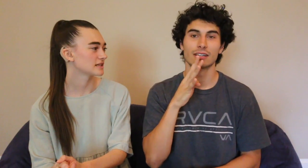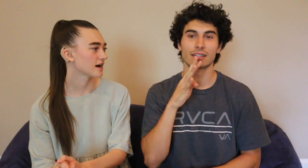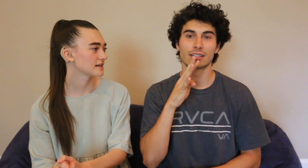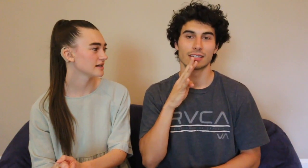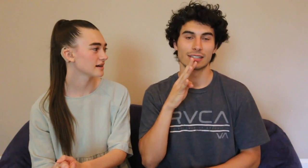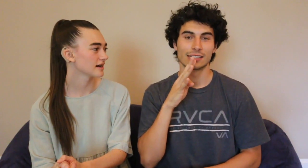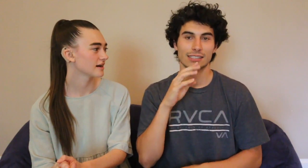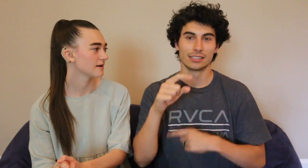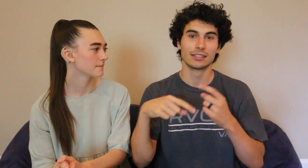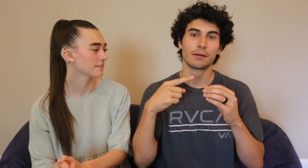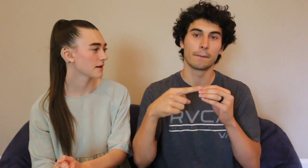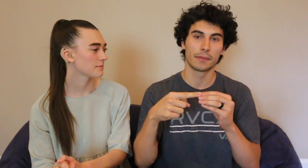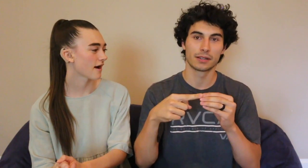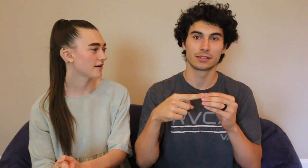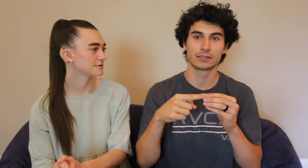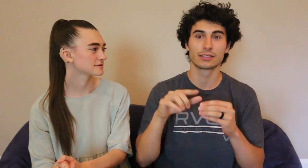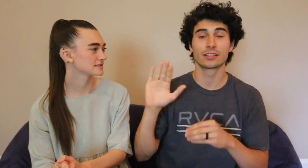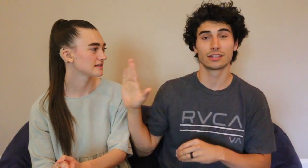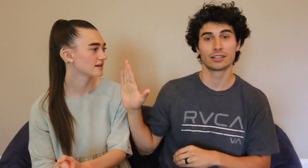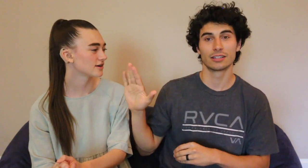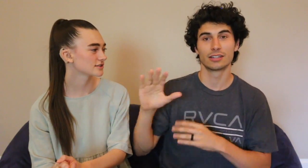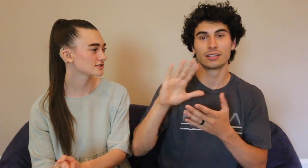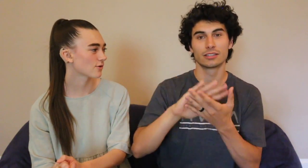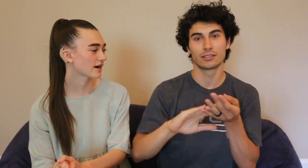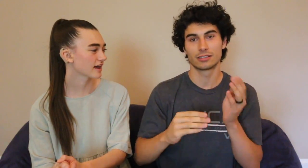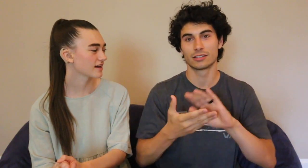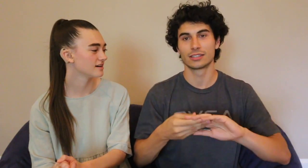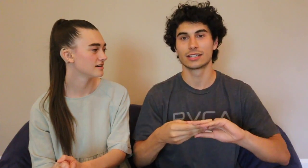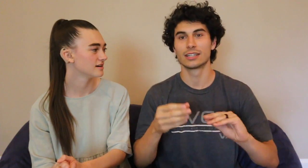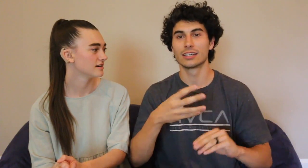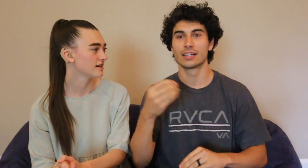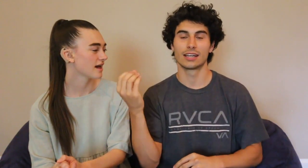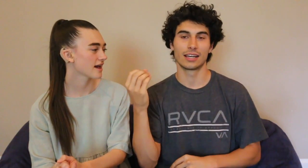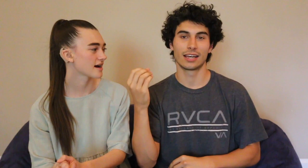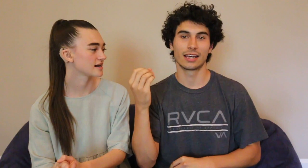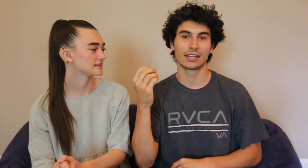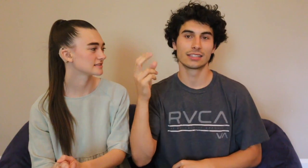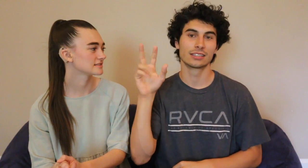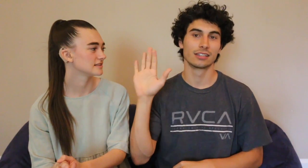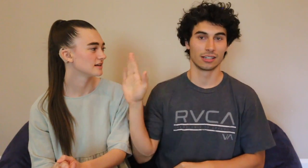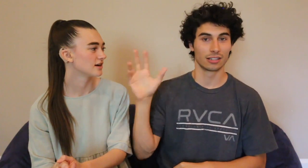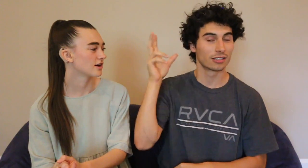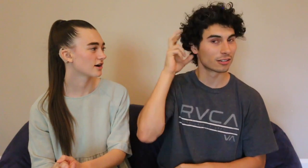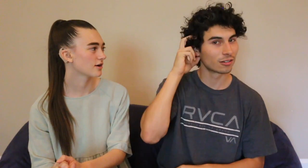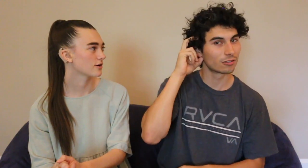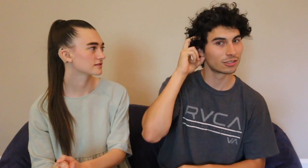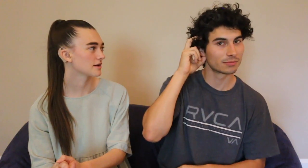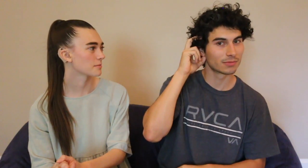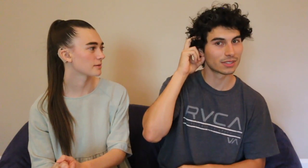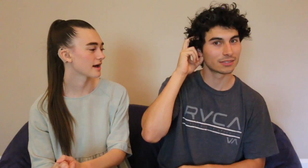be talking about her story and her cochlear implant.